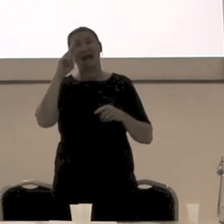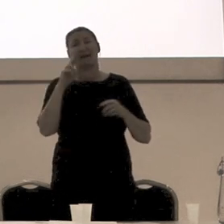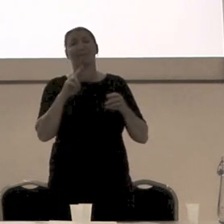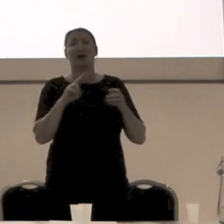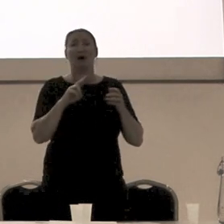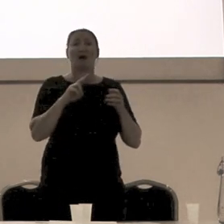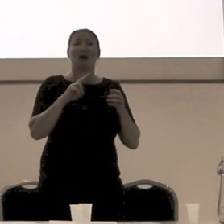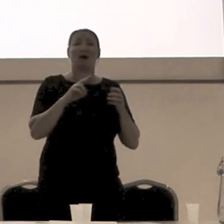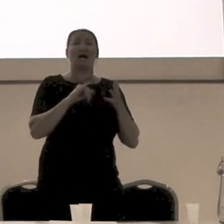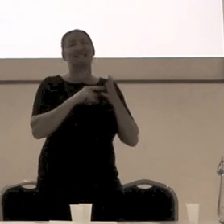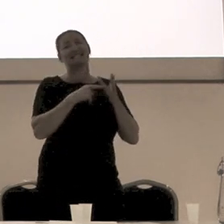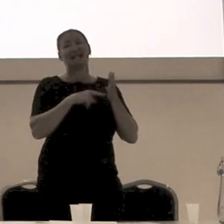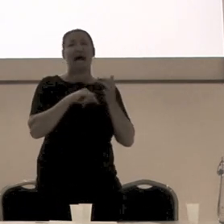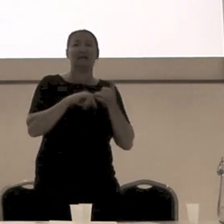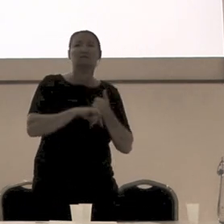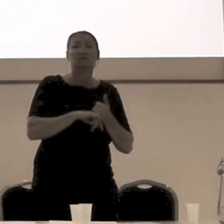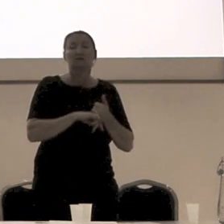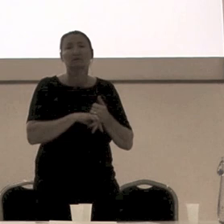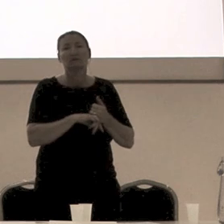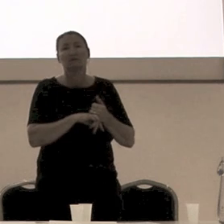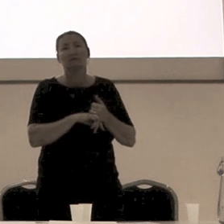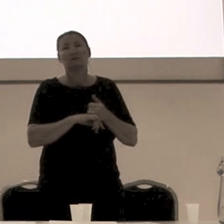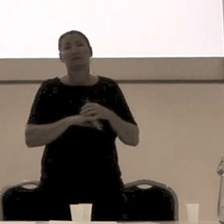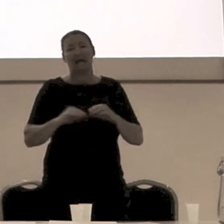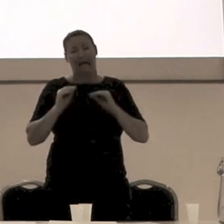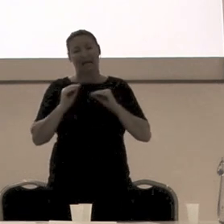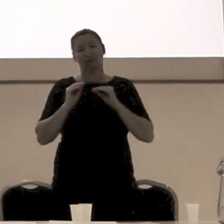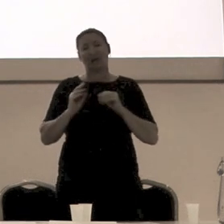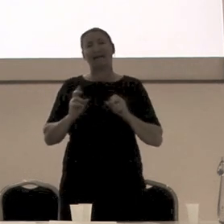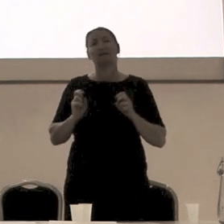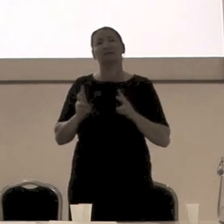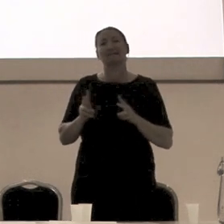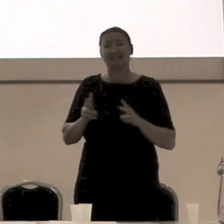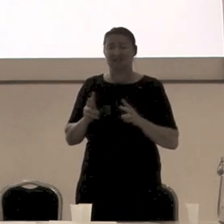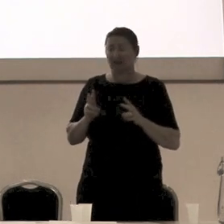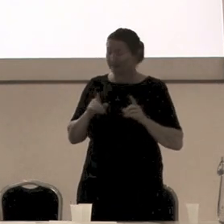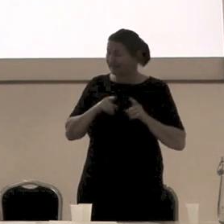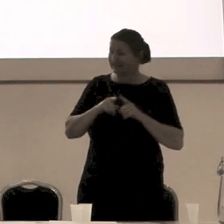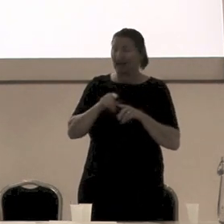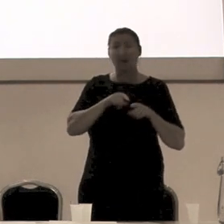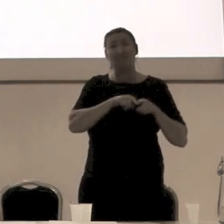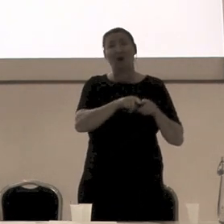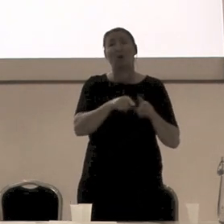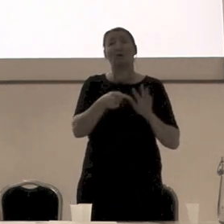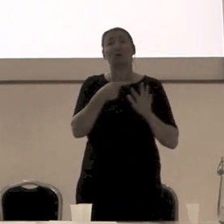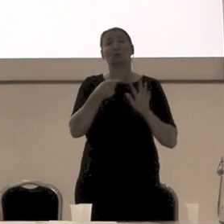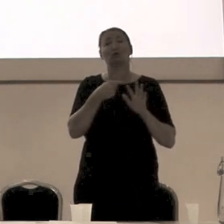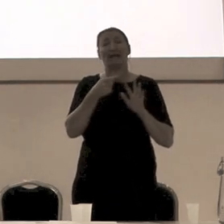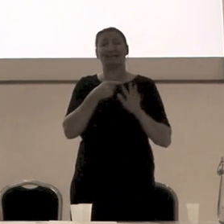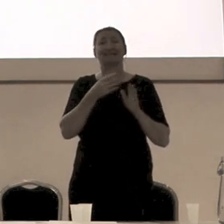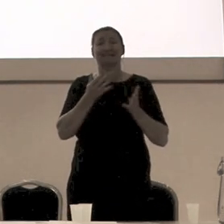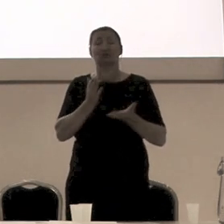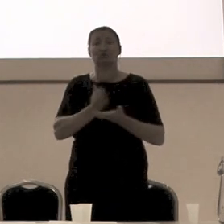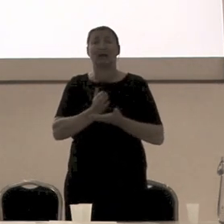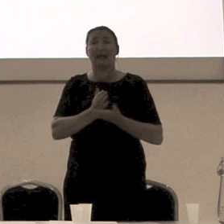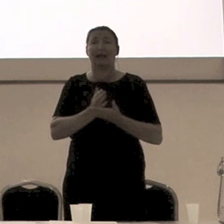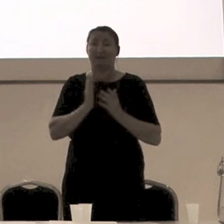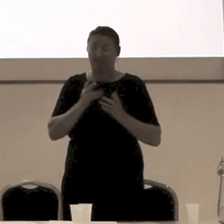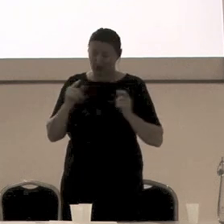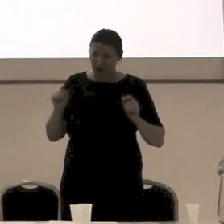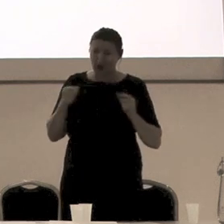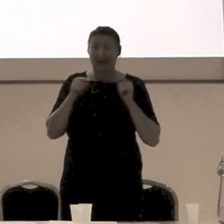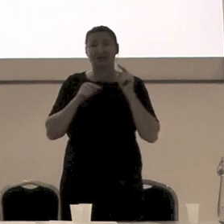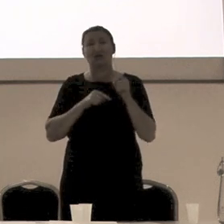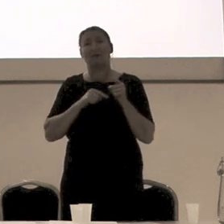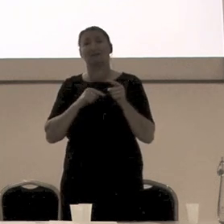of intelligence. And our education system is run on eugenicist lines, and it needs to be challenged as a human rights